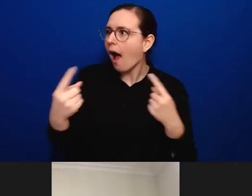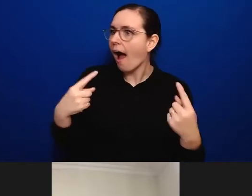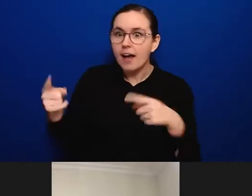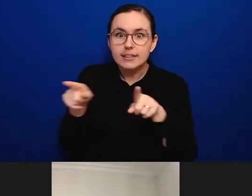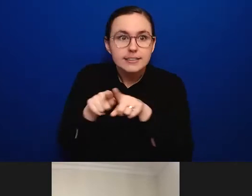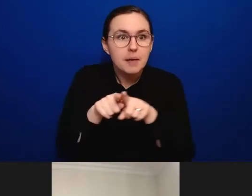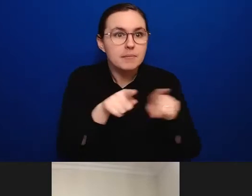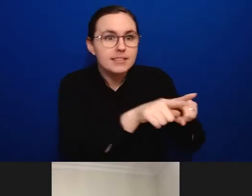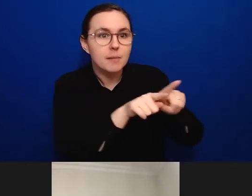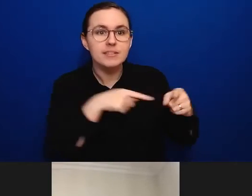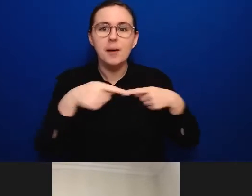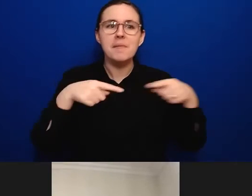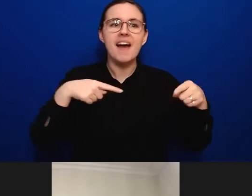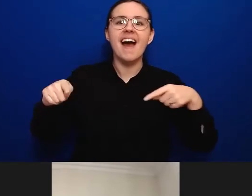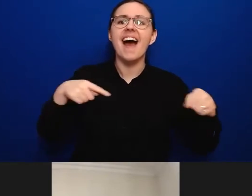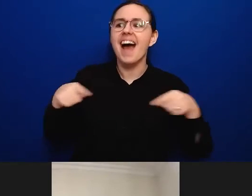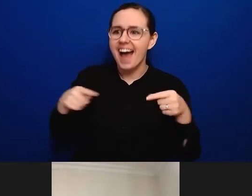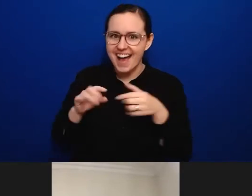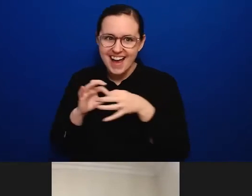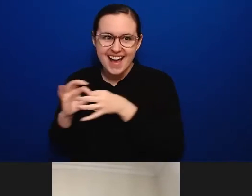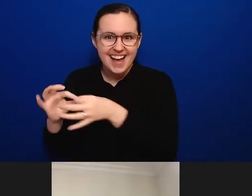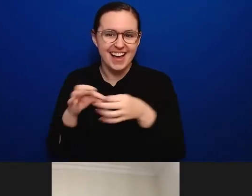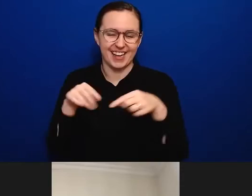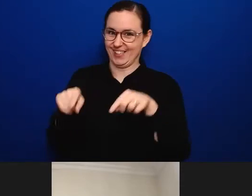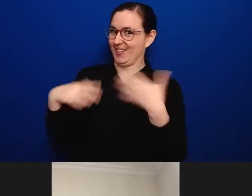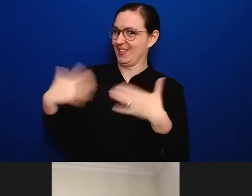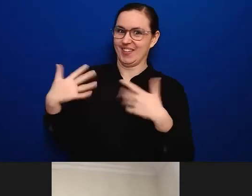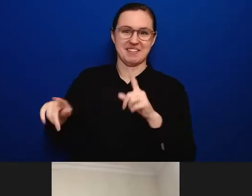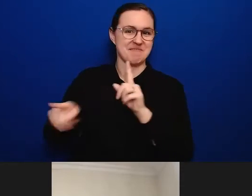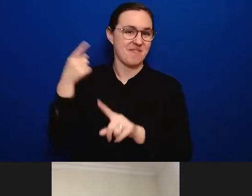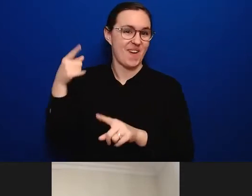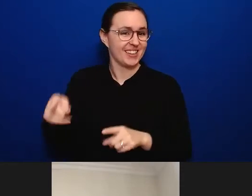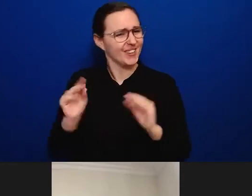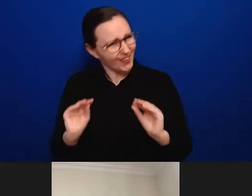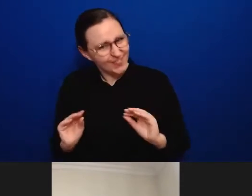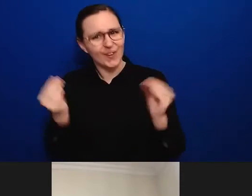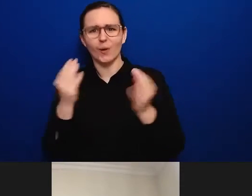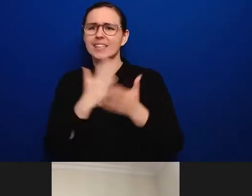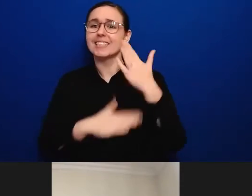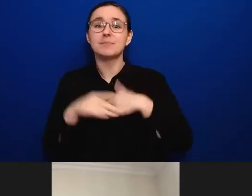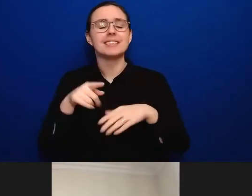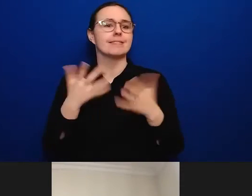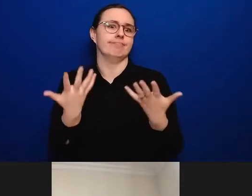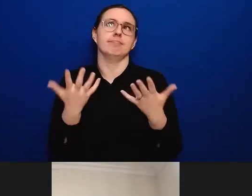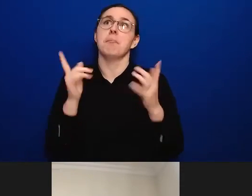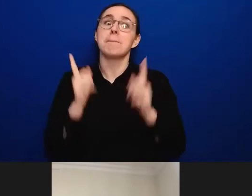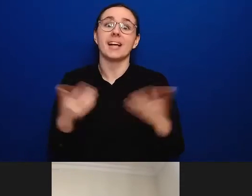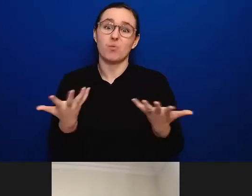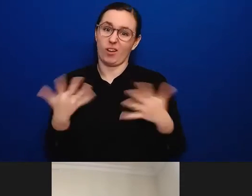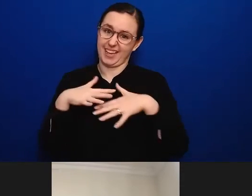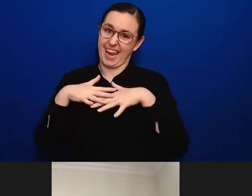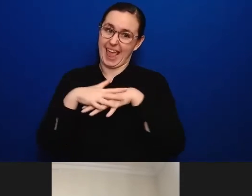also very important for us as youth with disabilities. So thank you again for opening this